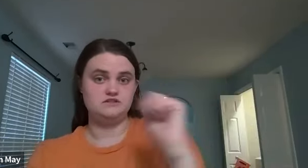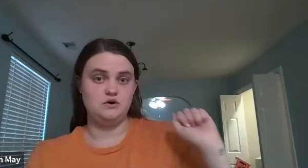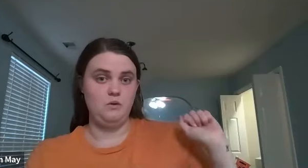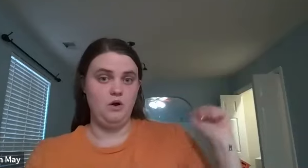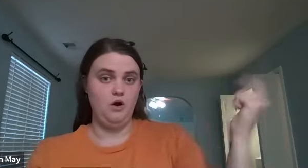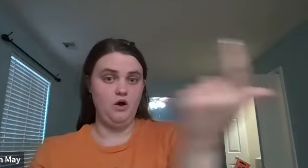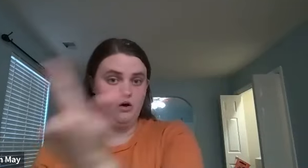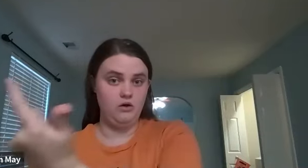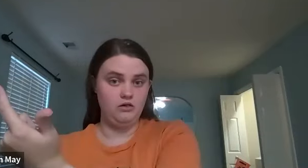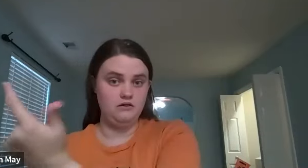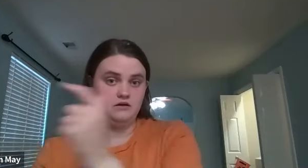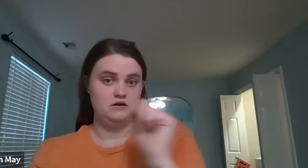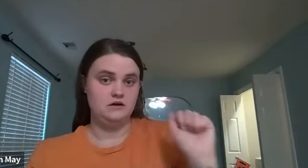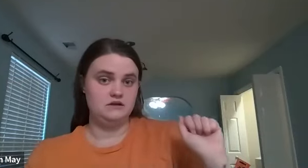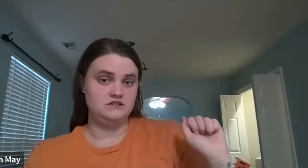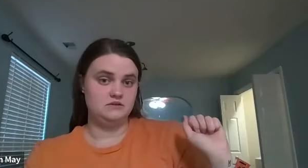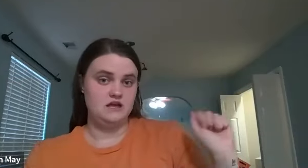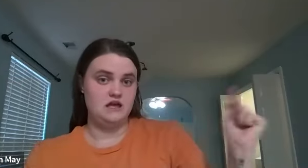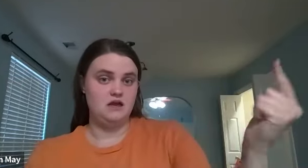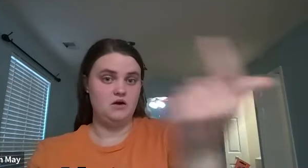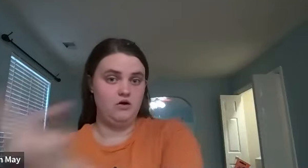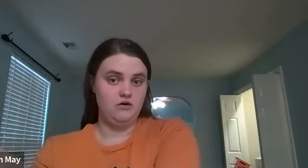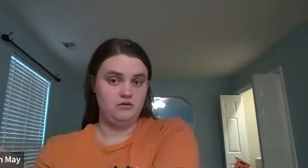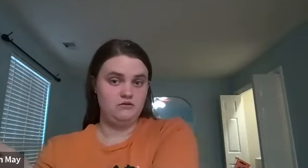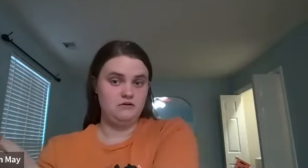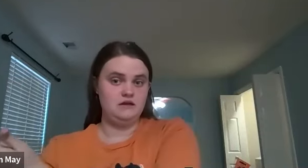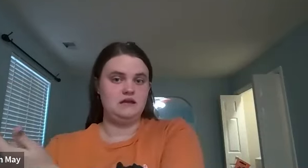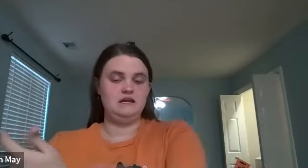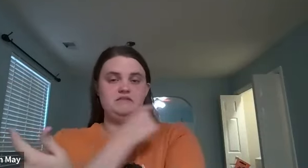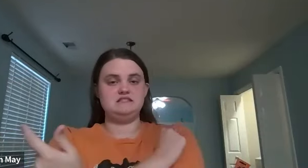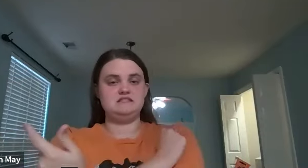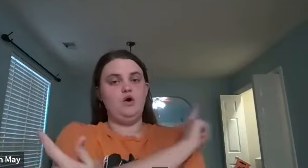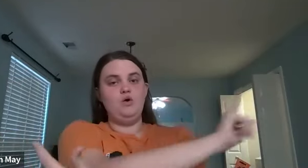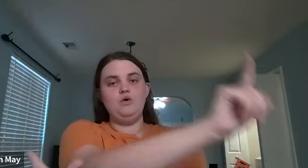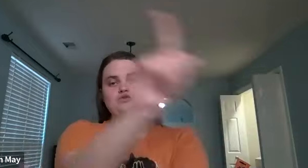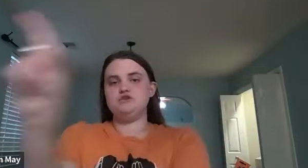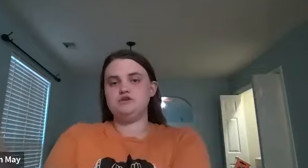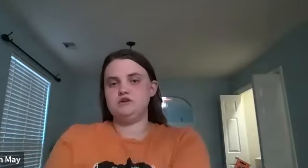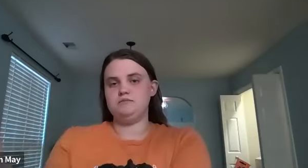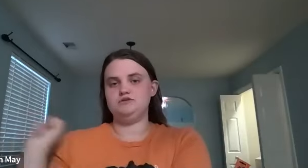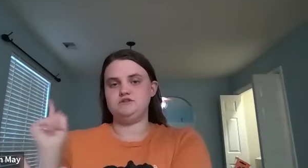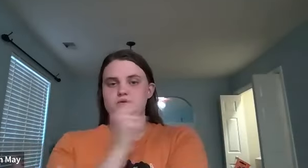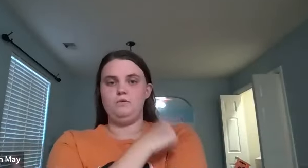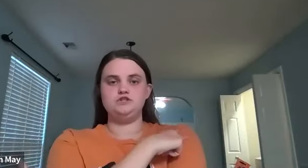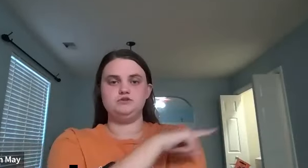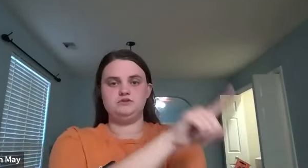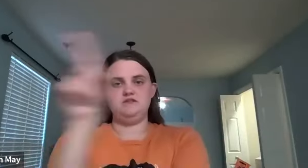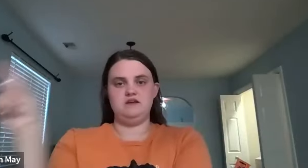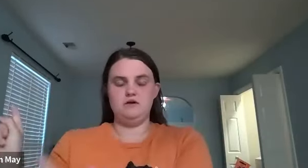So all. Start with the A, all. And again, that's that whole circular motion from one shoulder to the other. I'm